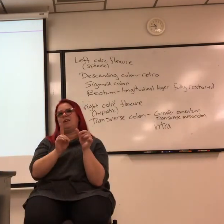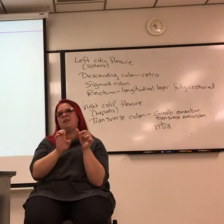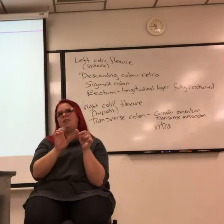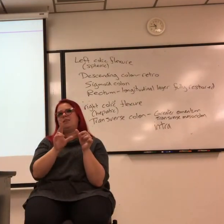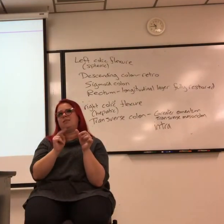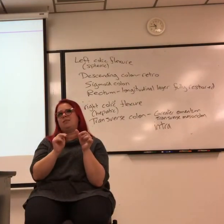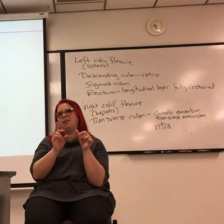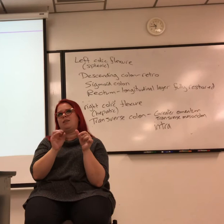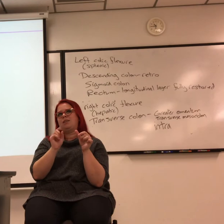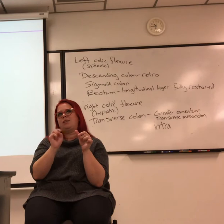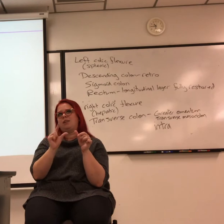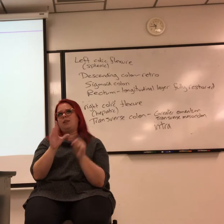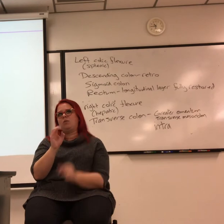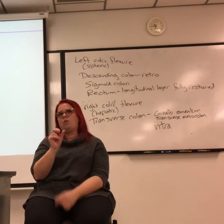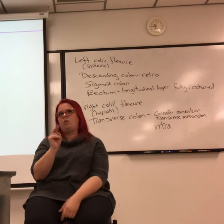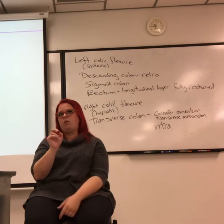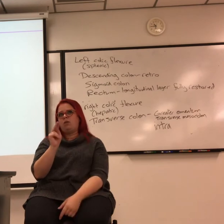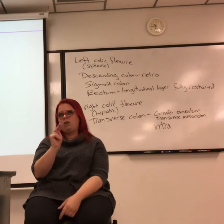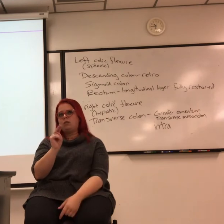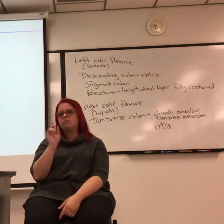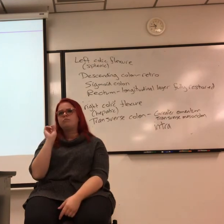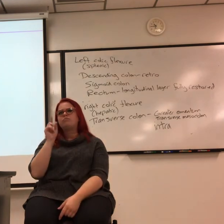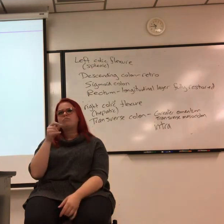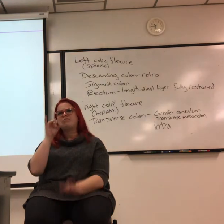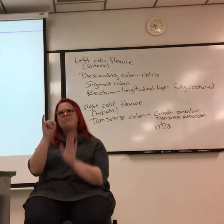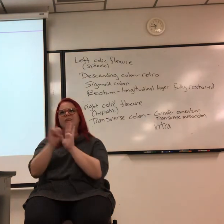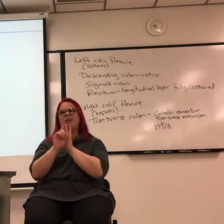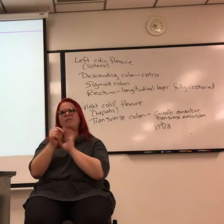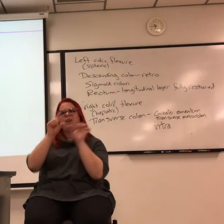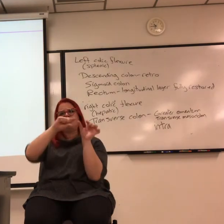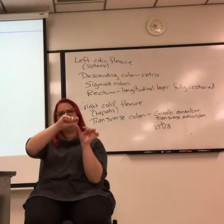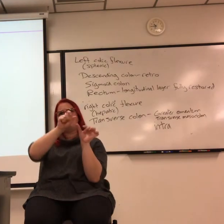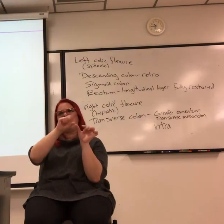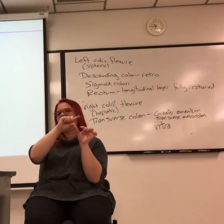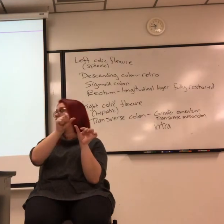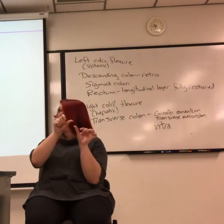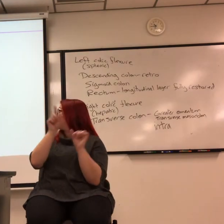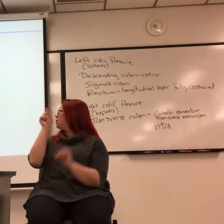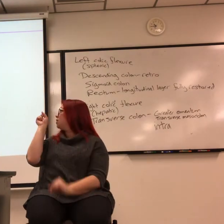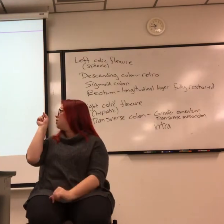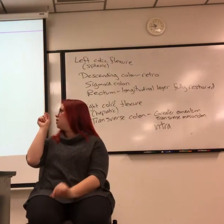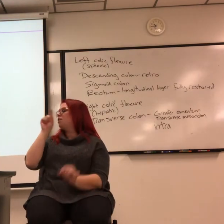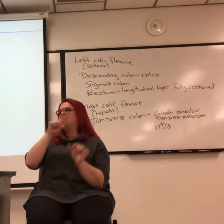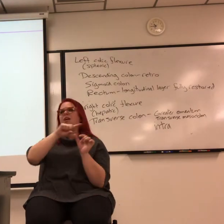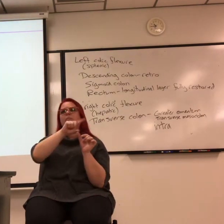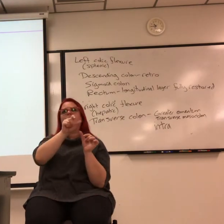If I said identify this bend, what would you call it?